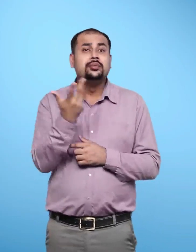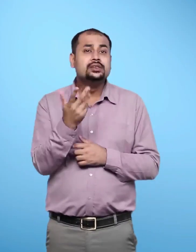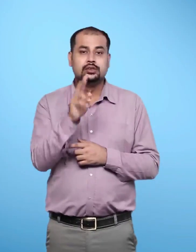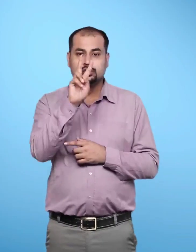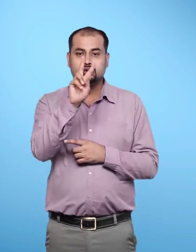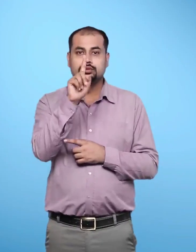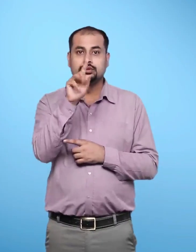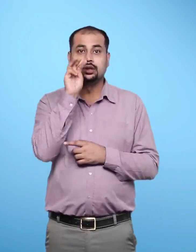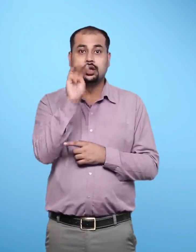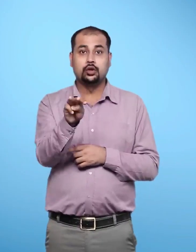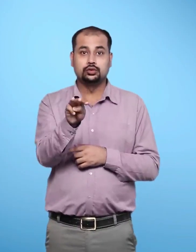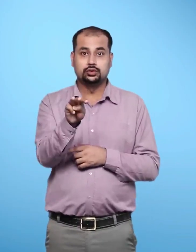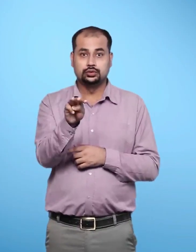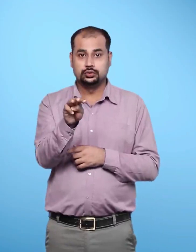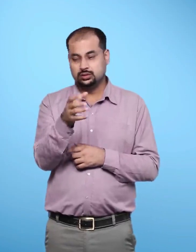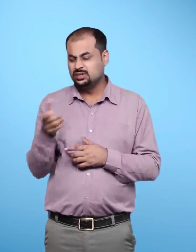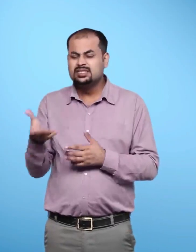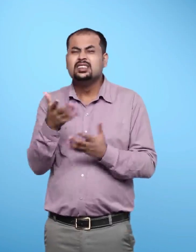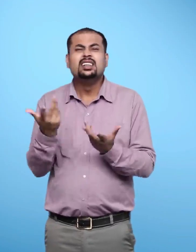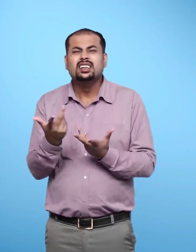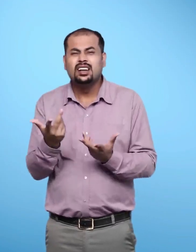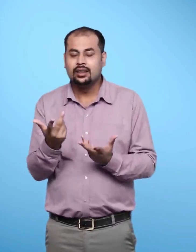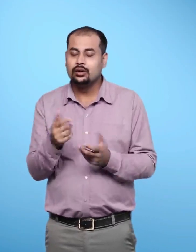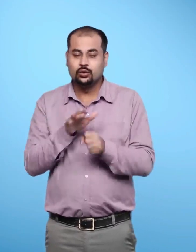rupees 21,000 to buy a log boat.